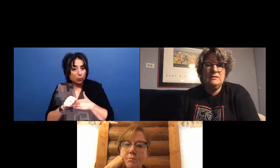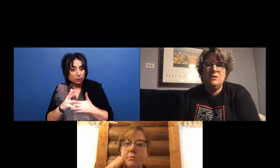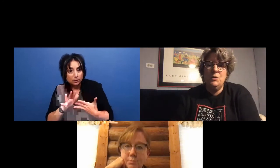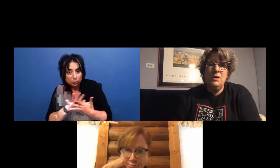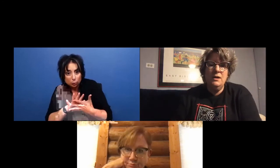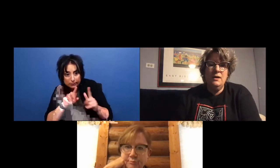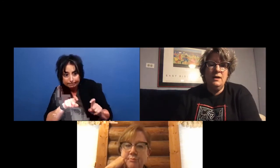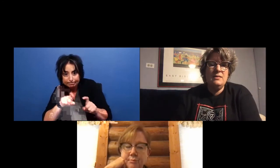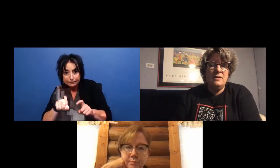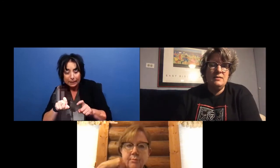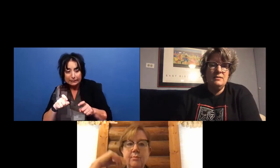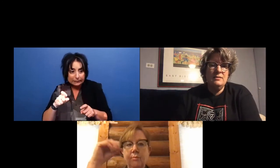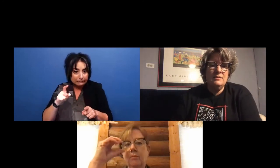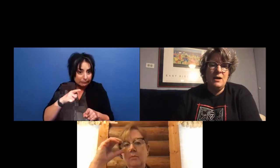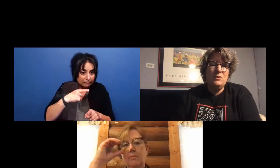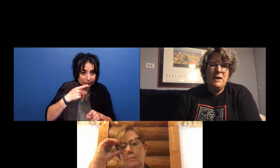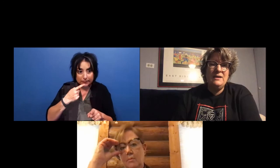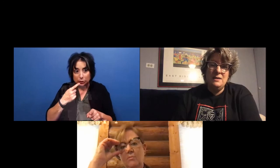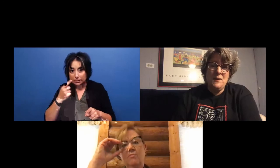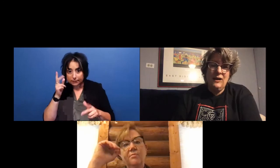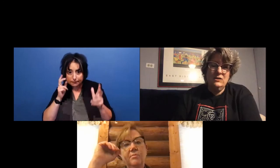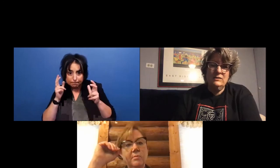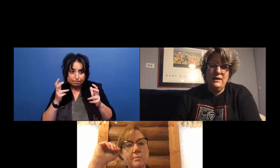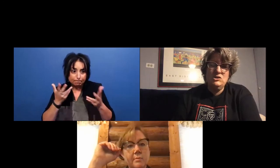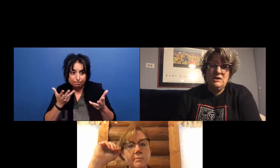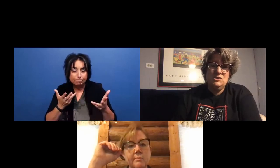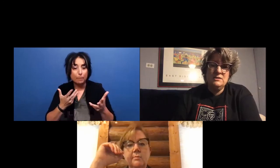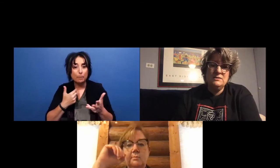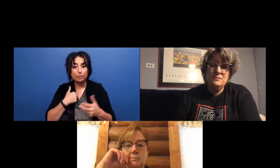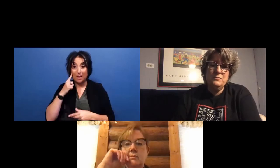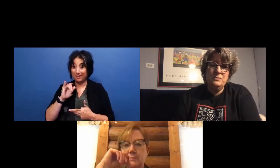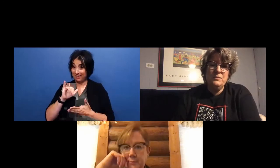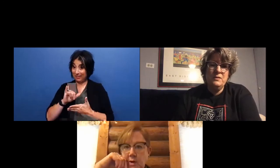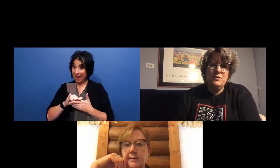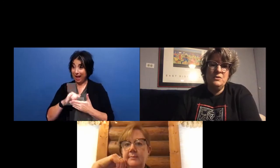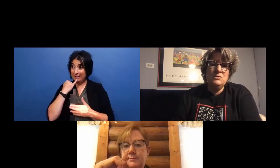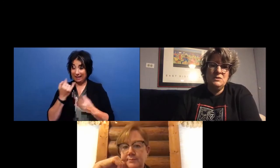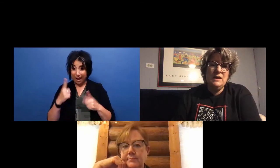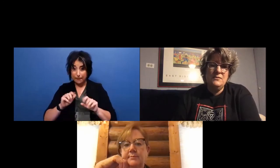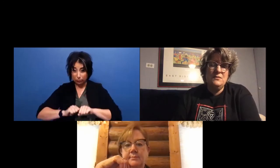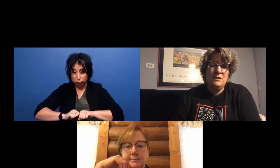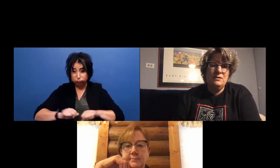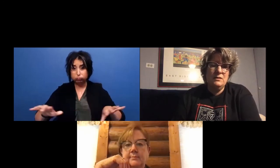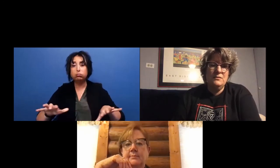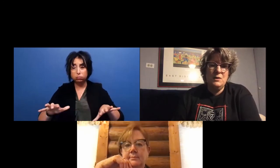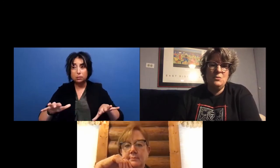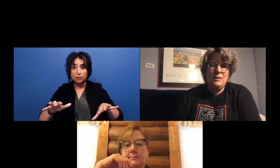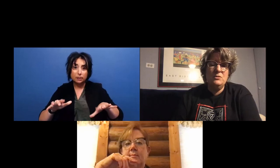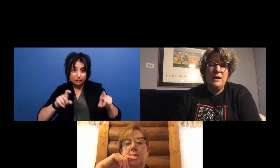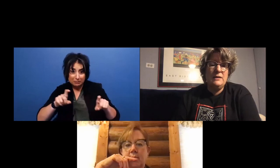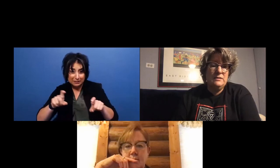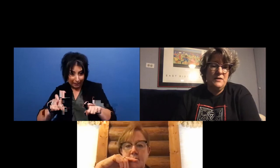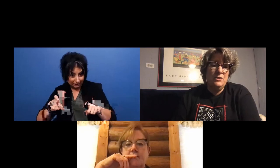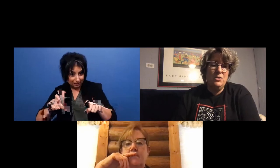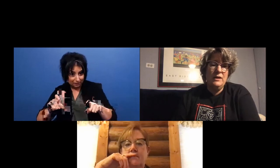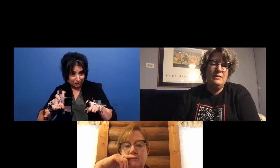countrywide. So I think that would make an impact on the education system. Right. Those who are deaf, if they were able to